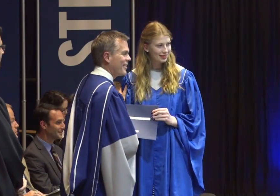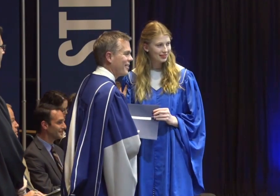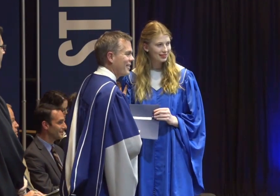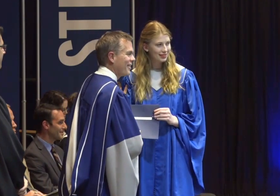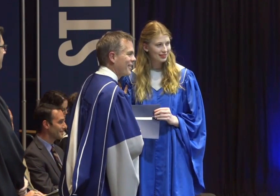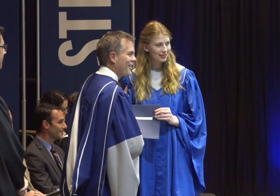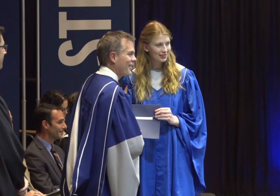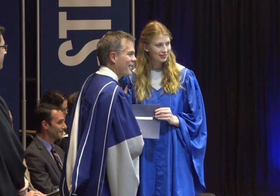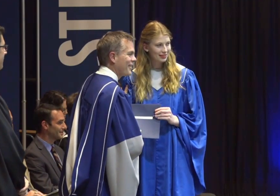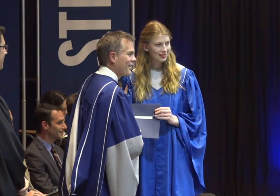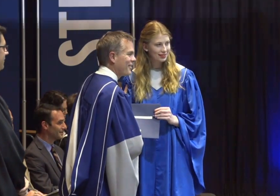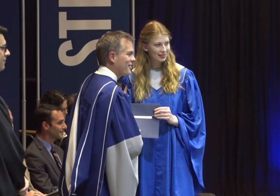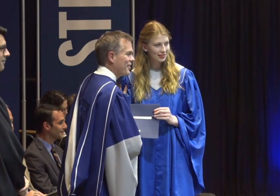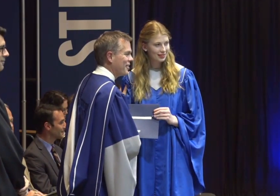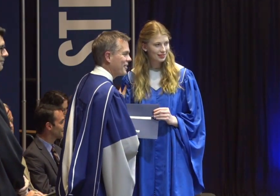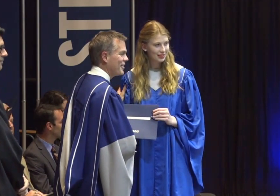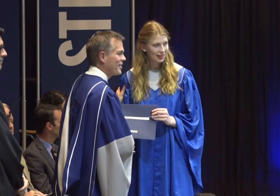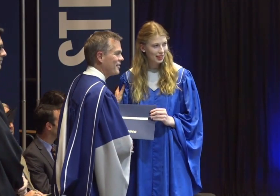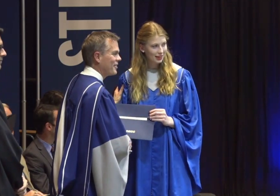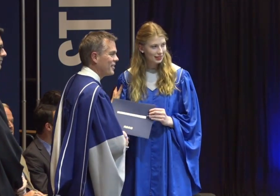Krista Weigel.